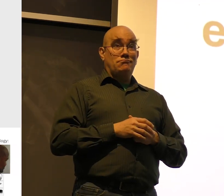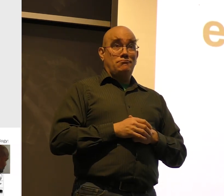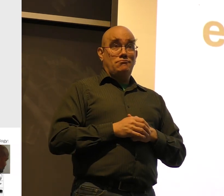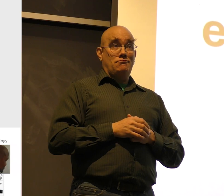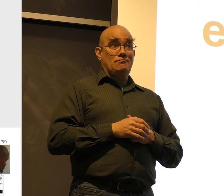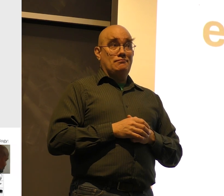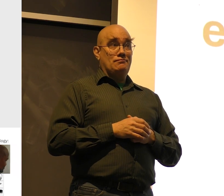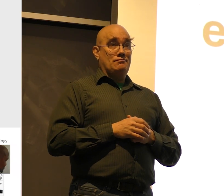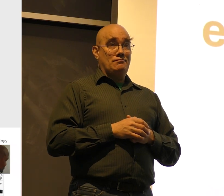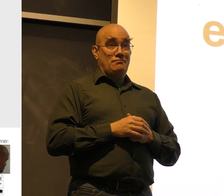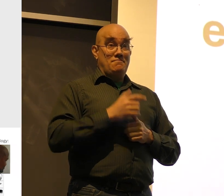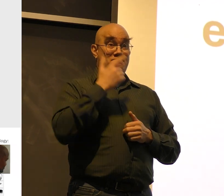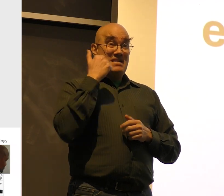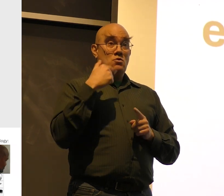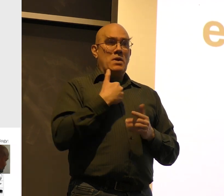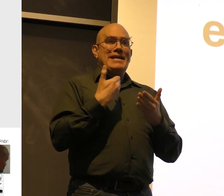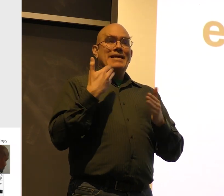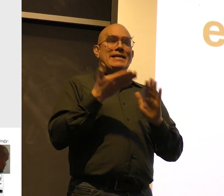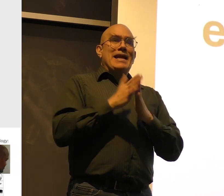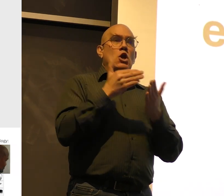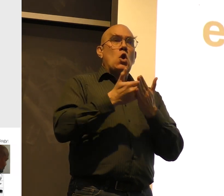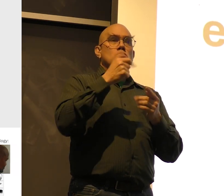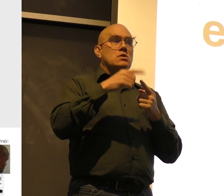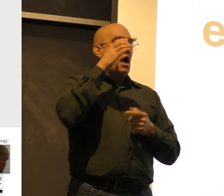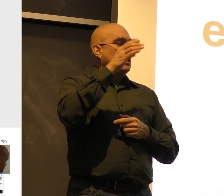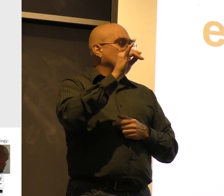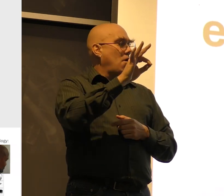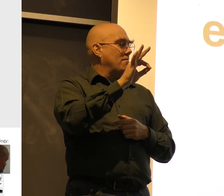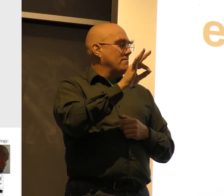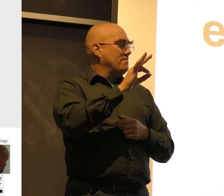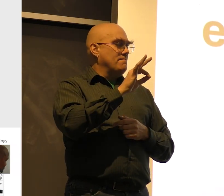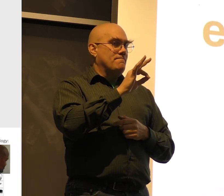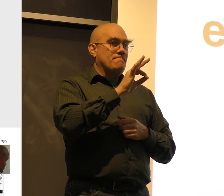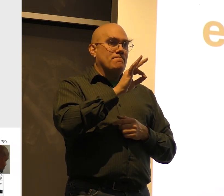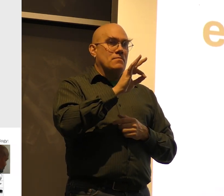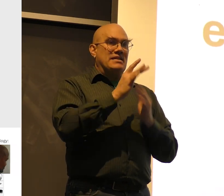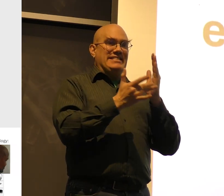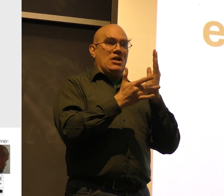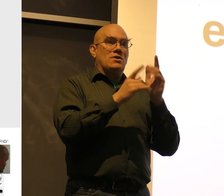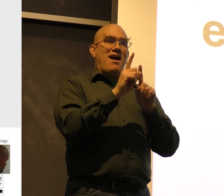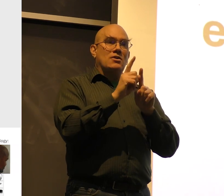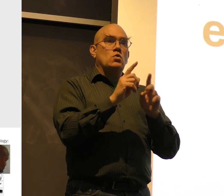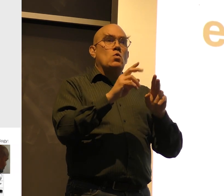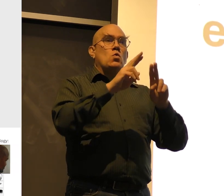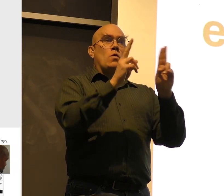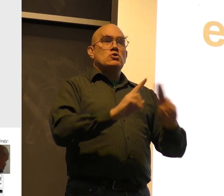have already created, which is wonderful, because we're getting closer to the concept of